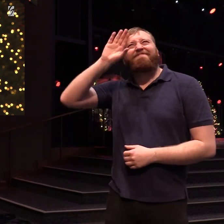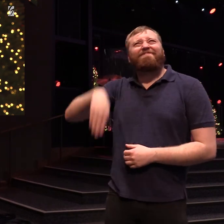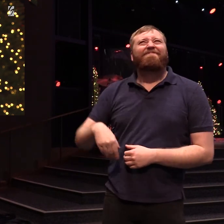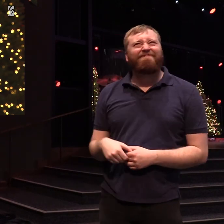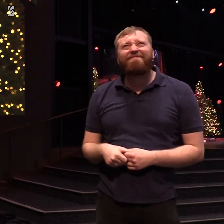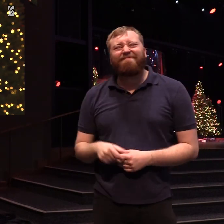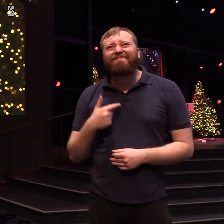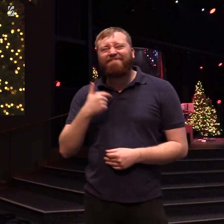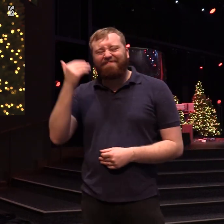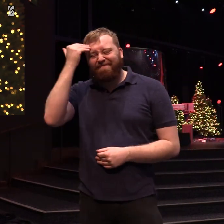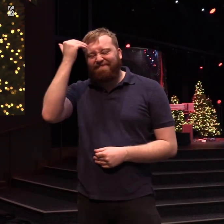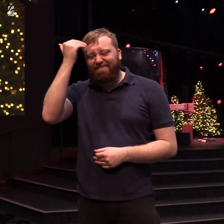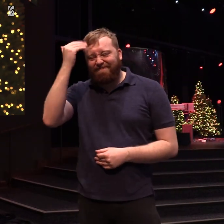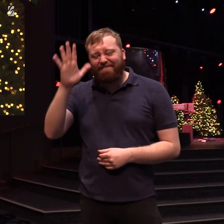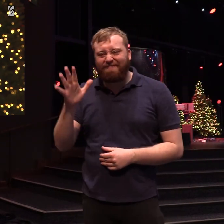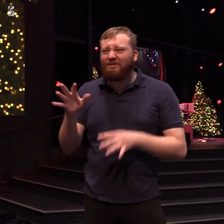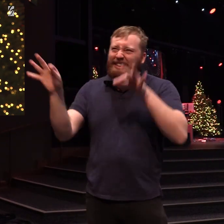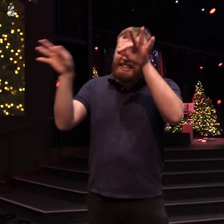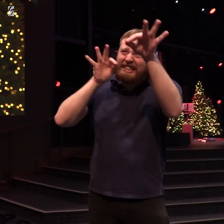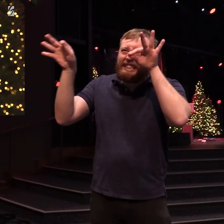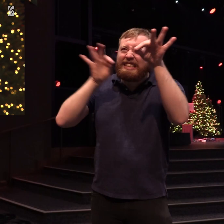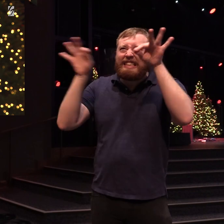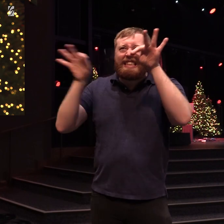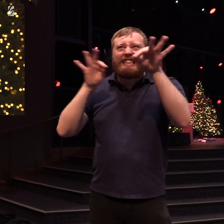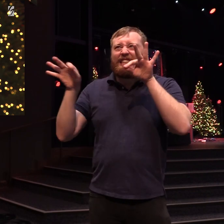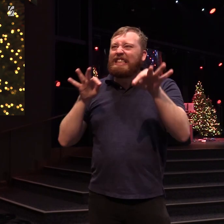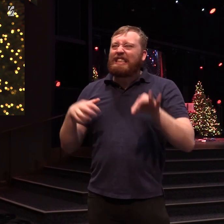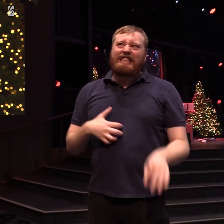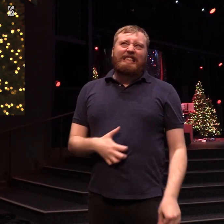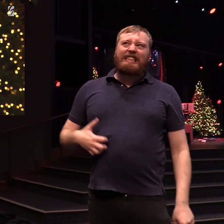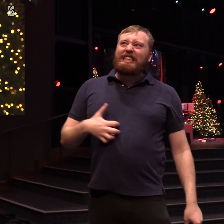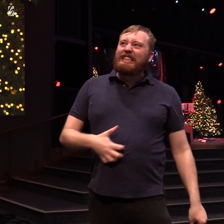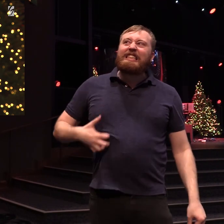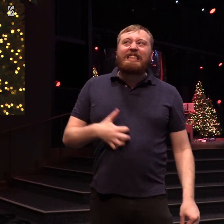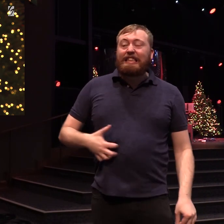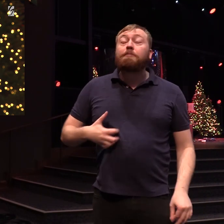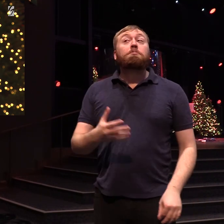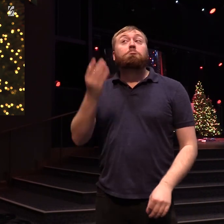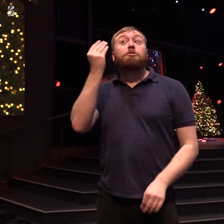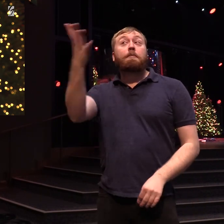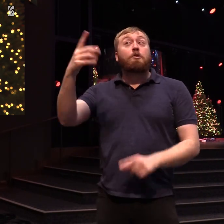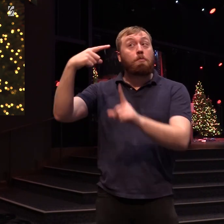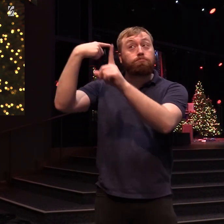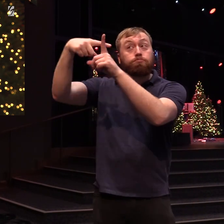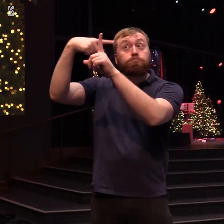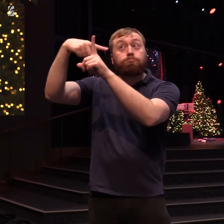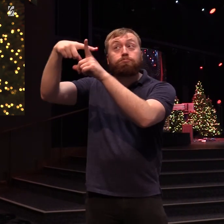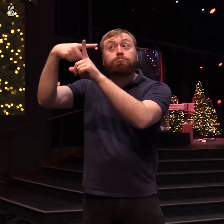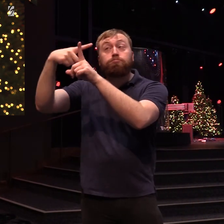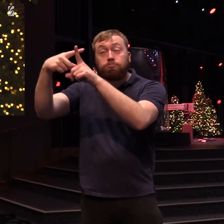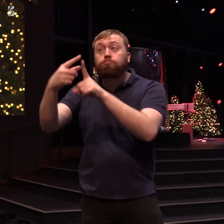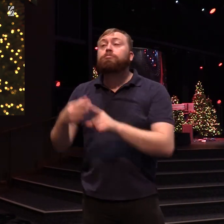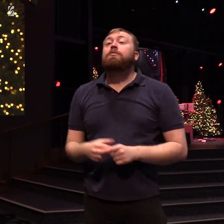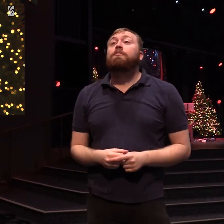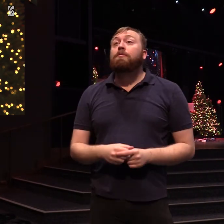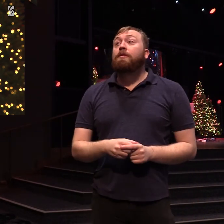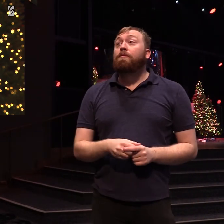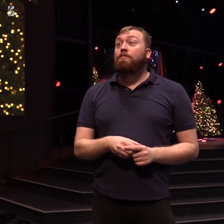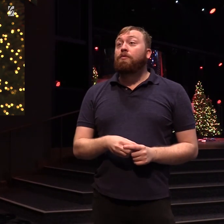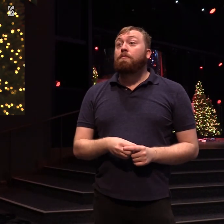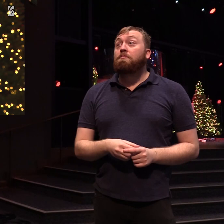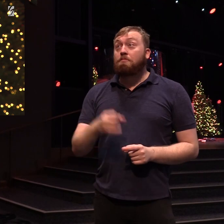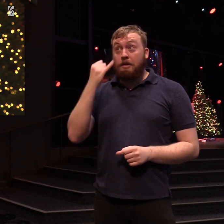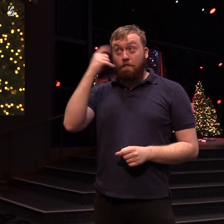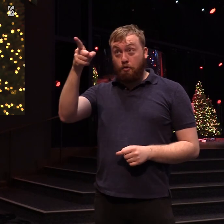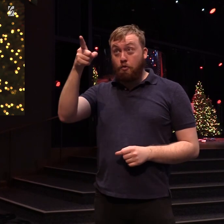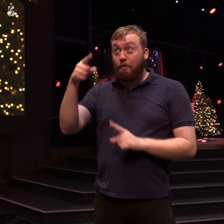I know. What I'm describing is bad news, but can I tell you some good news? If you're in Christ, you won't experience